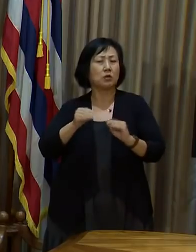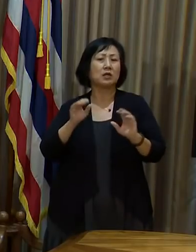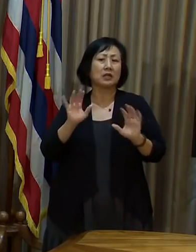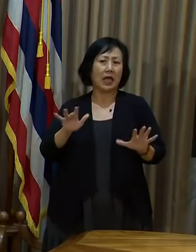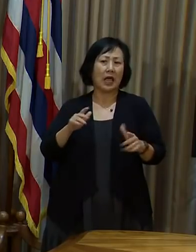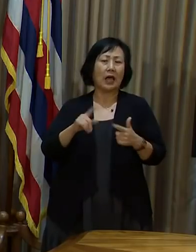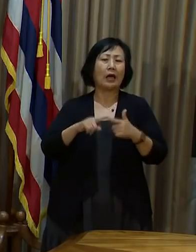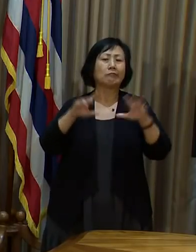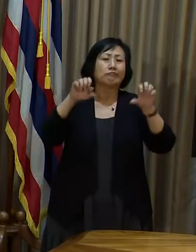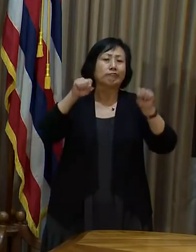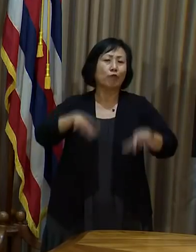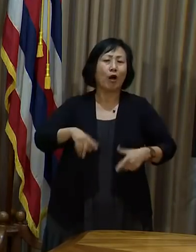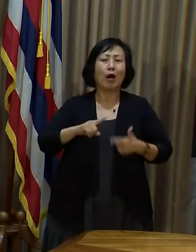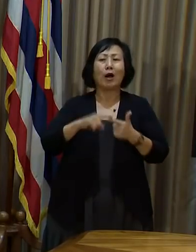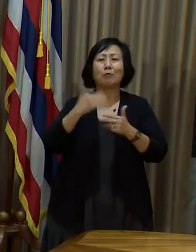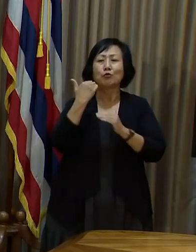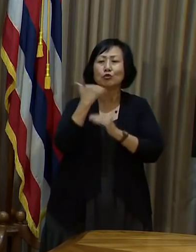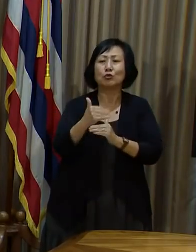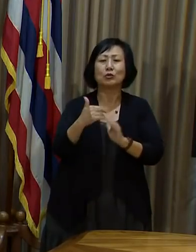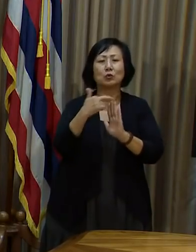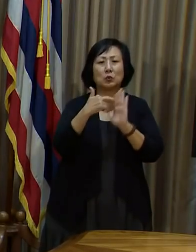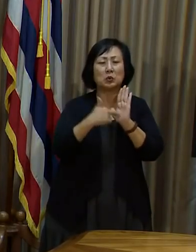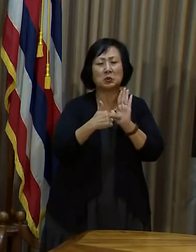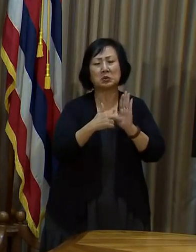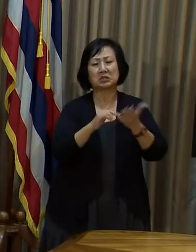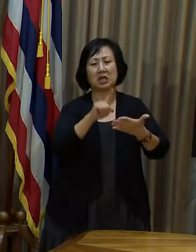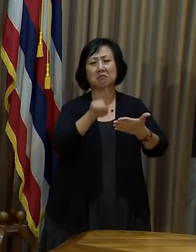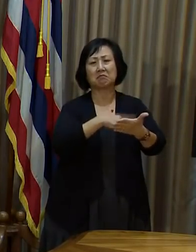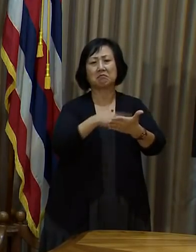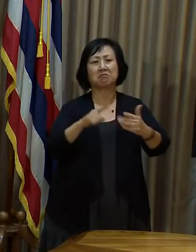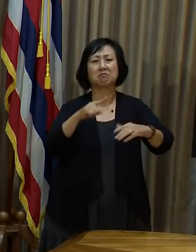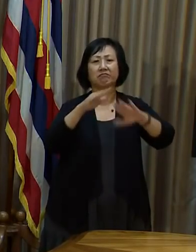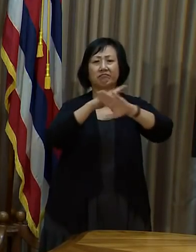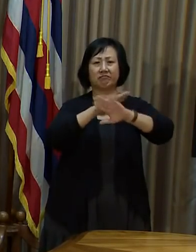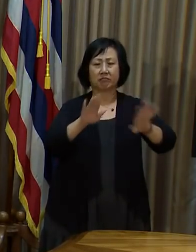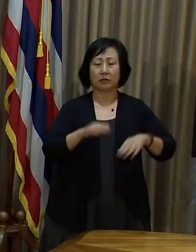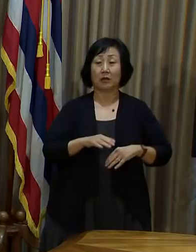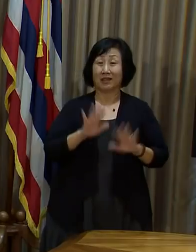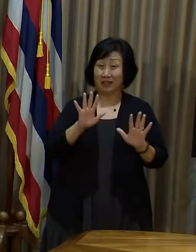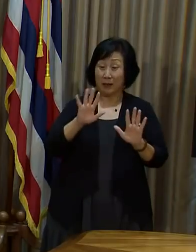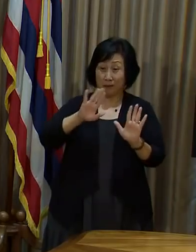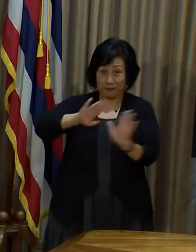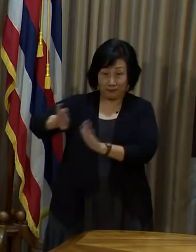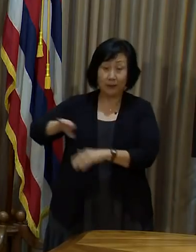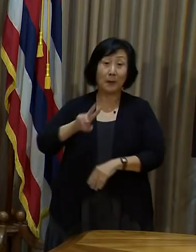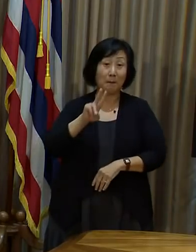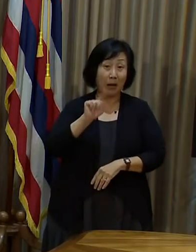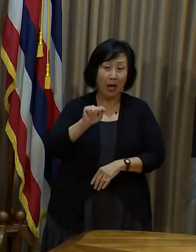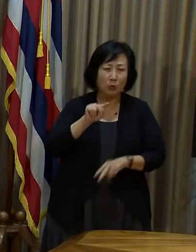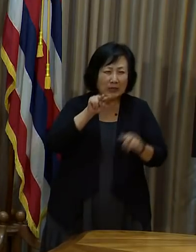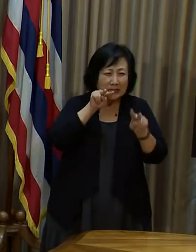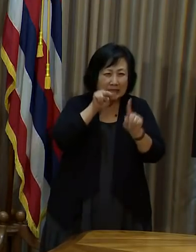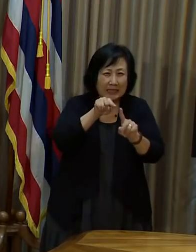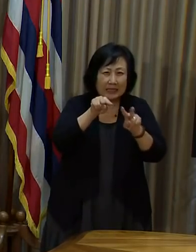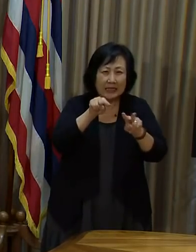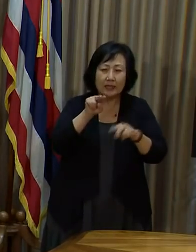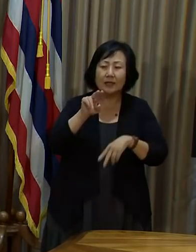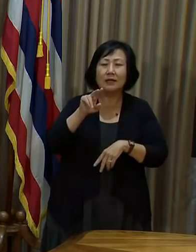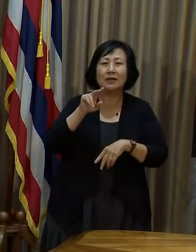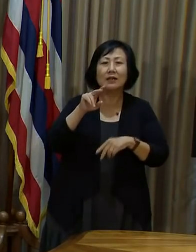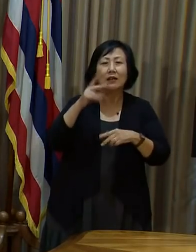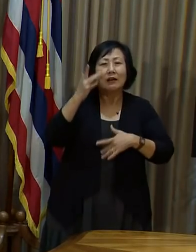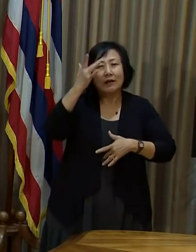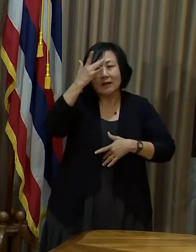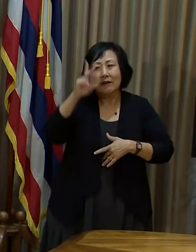remove all restrictions. When we look at specific virus activities and the Delta